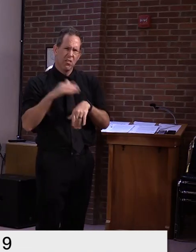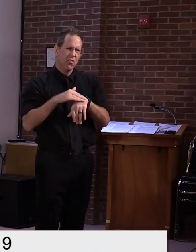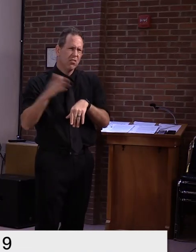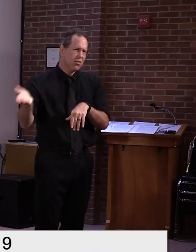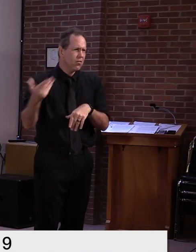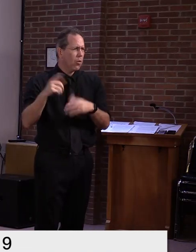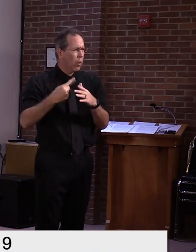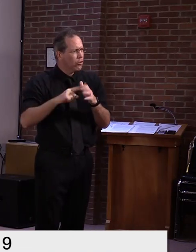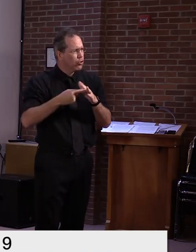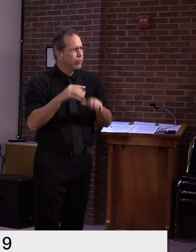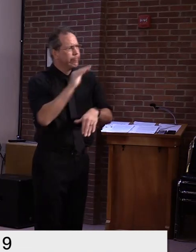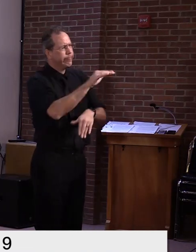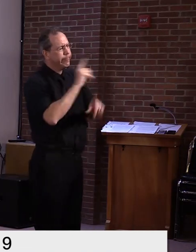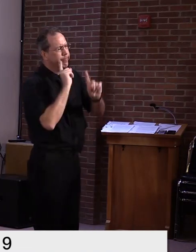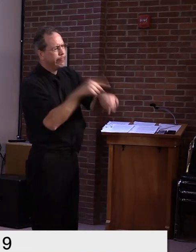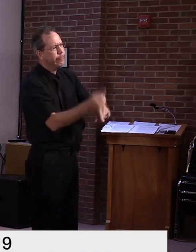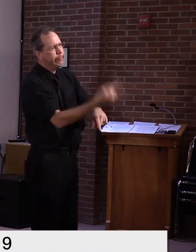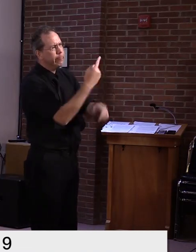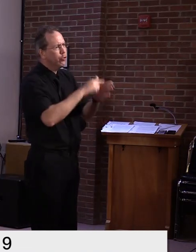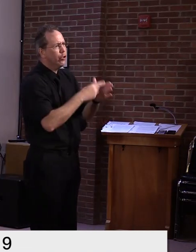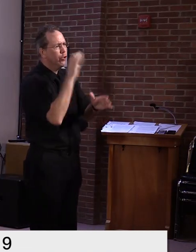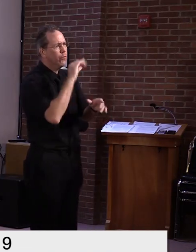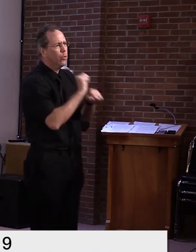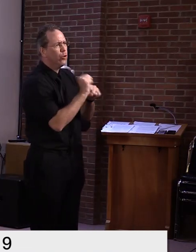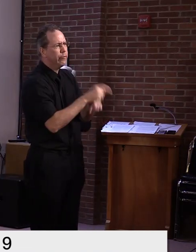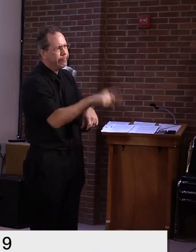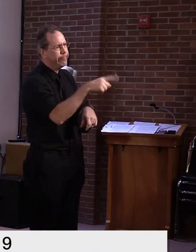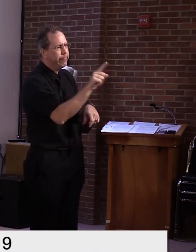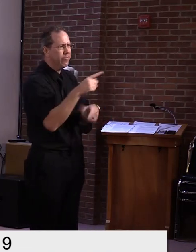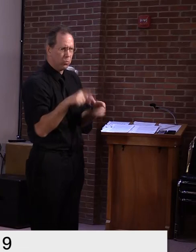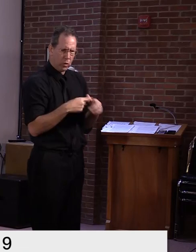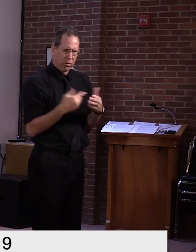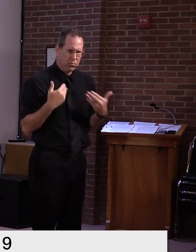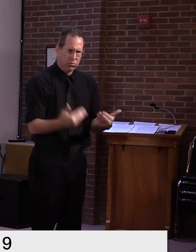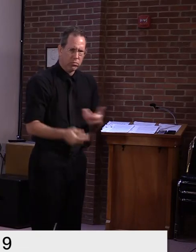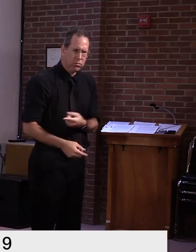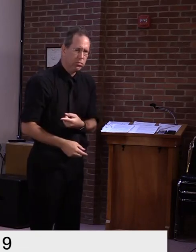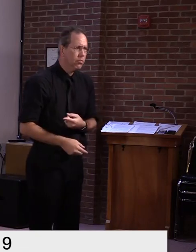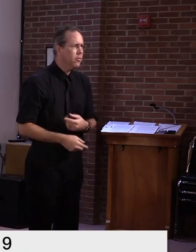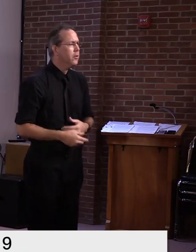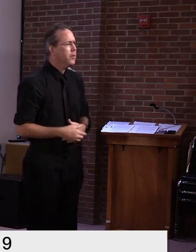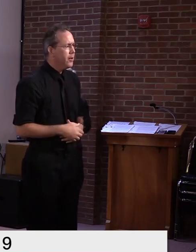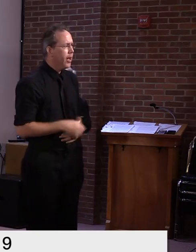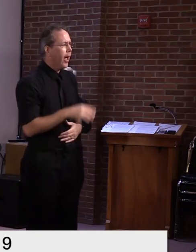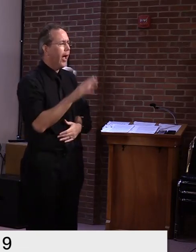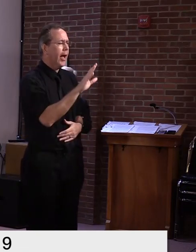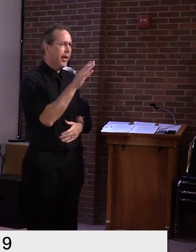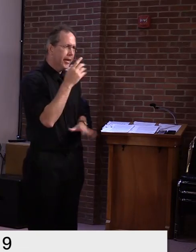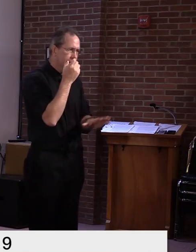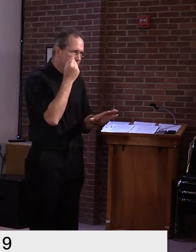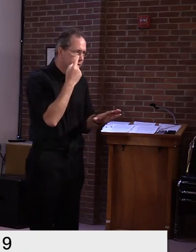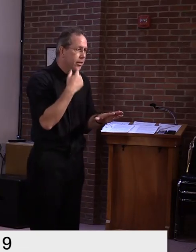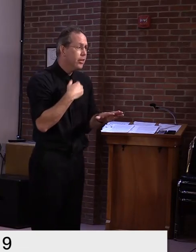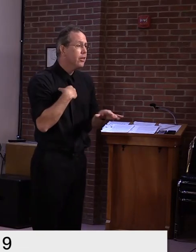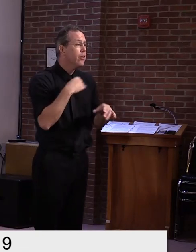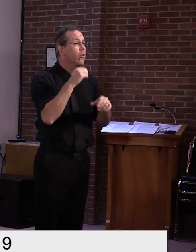as on the labor report, there may be 5,000 jobs open at this point in time. We have 40,000 people who are unemployed.